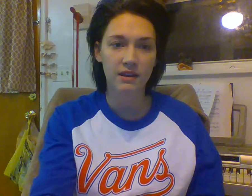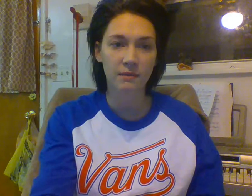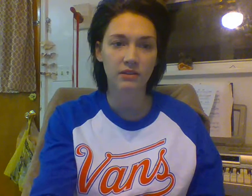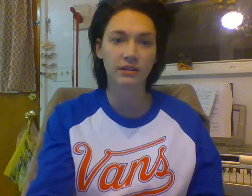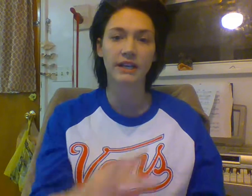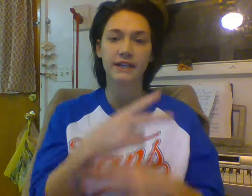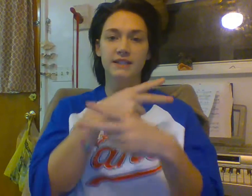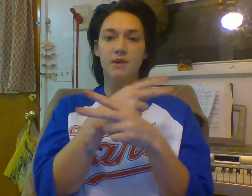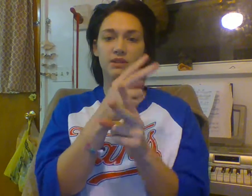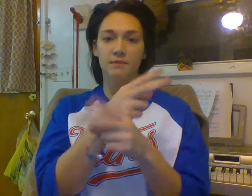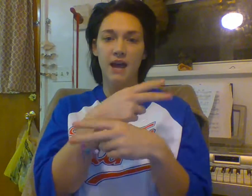Number 3 is multiply.